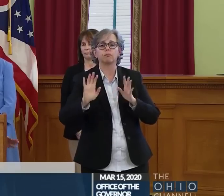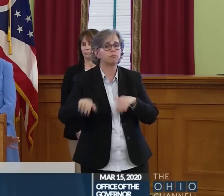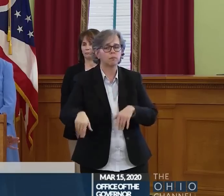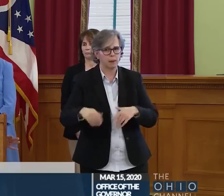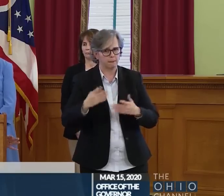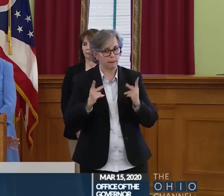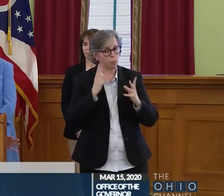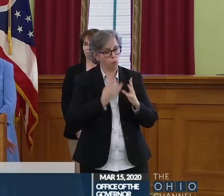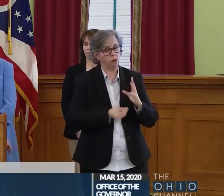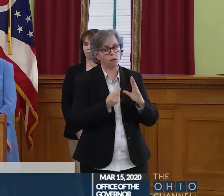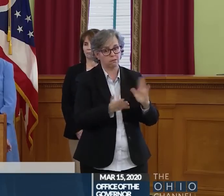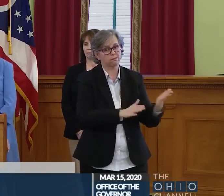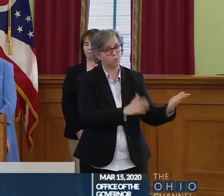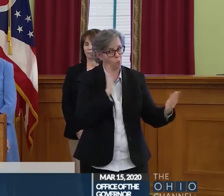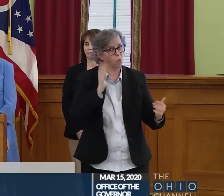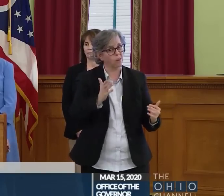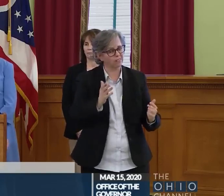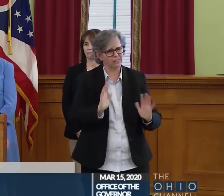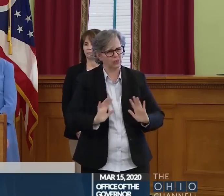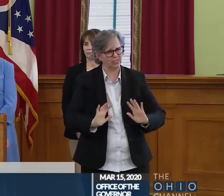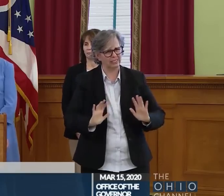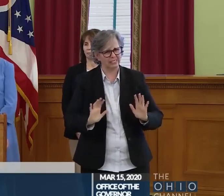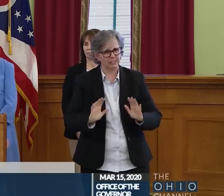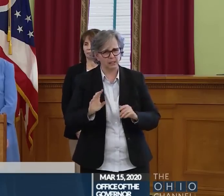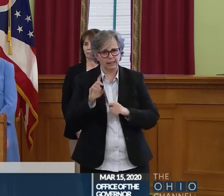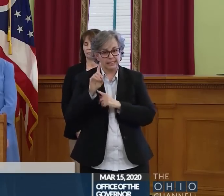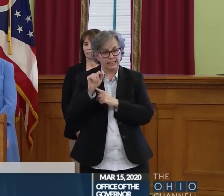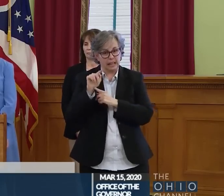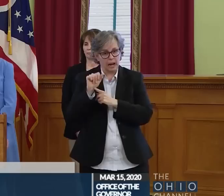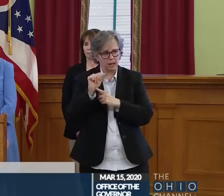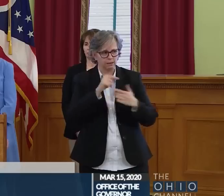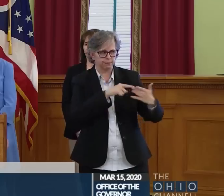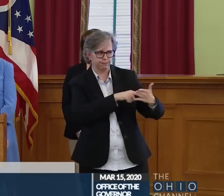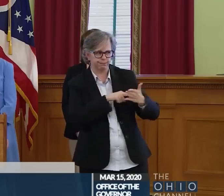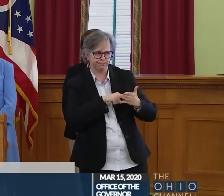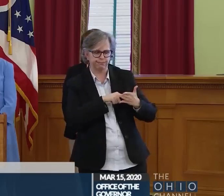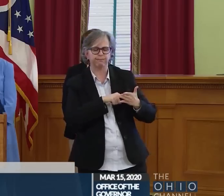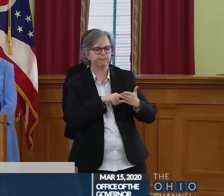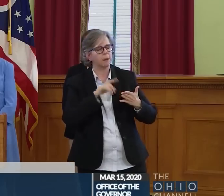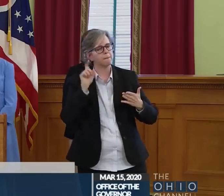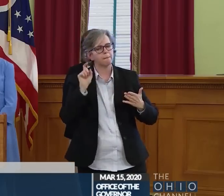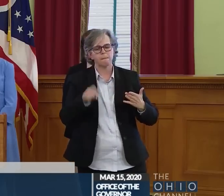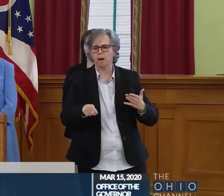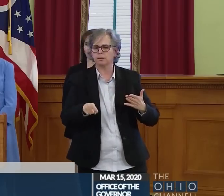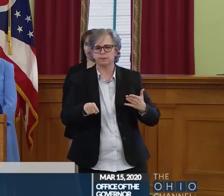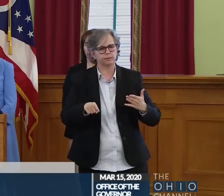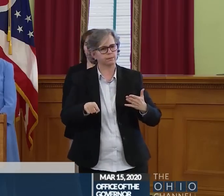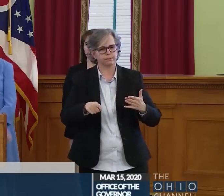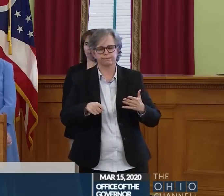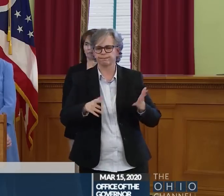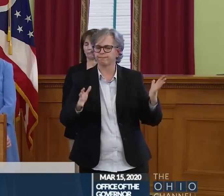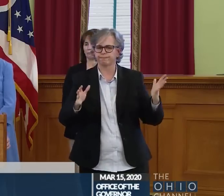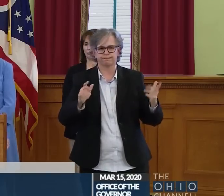the data clearly shows that more people will die. It is not just only a question about people